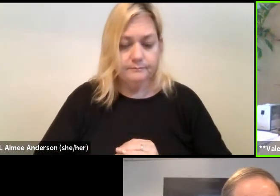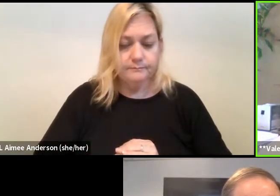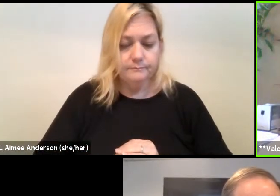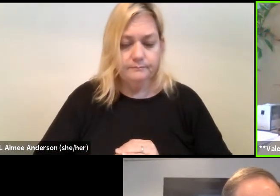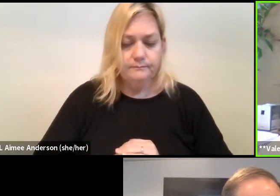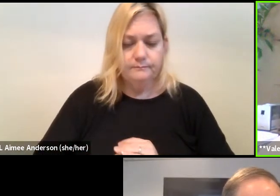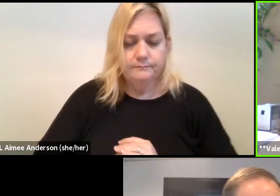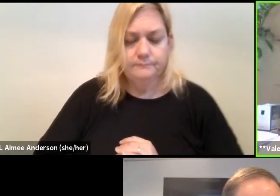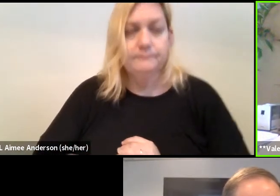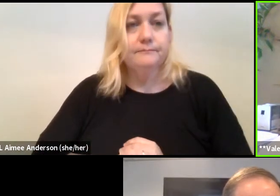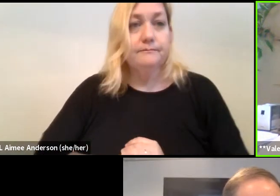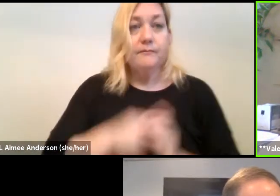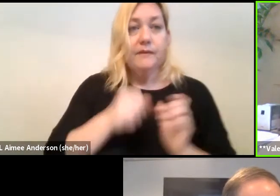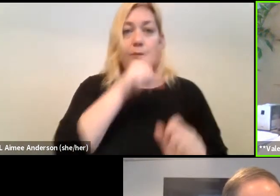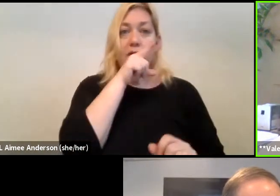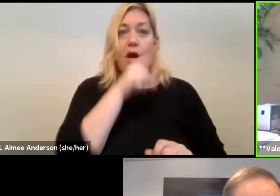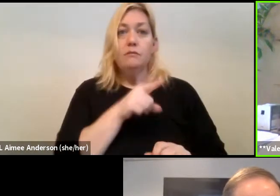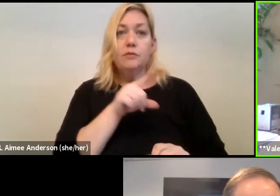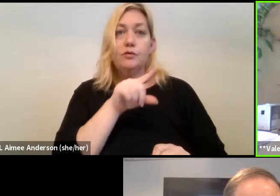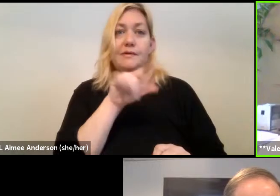If we could unmute Mr. Zaxon, please.